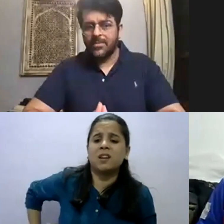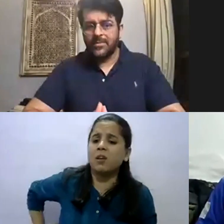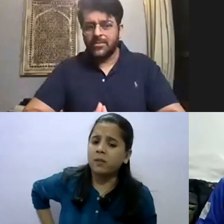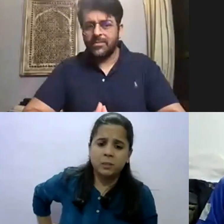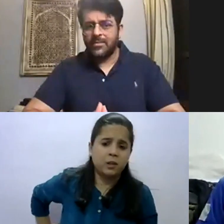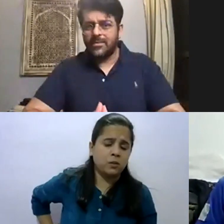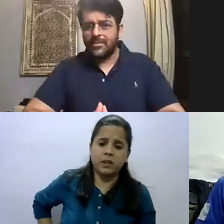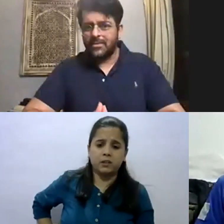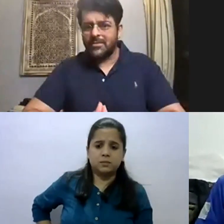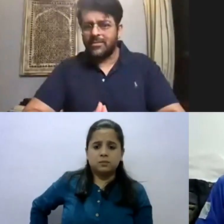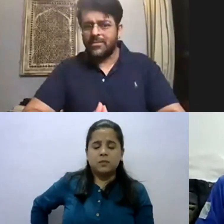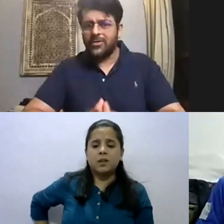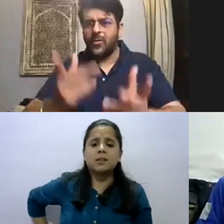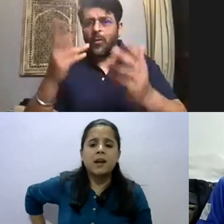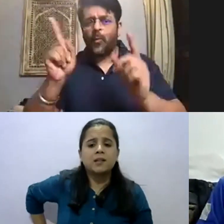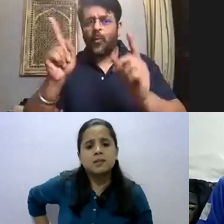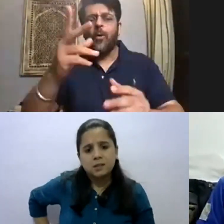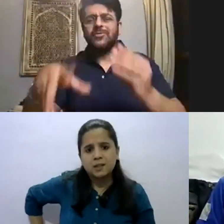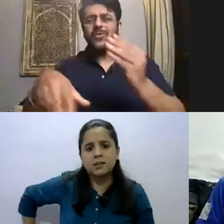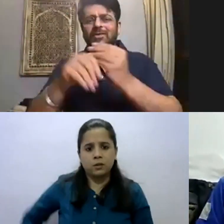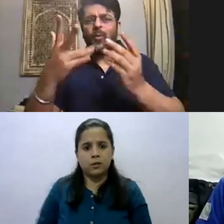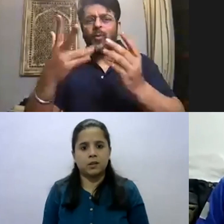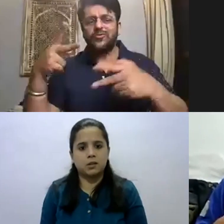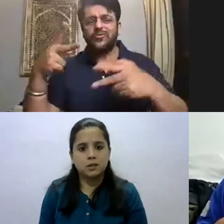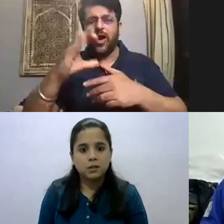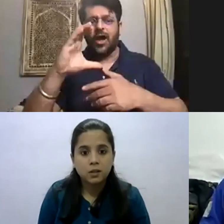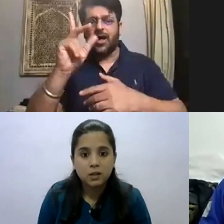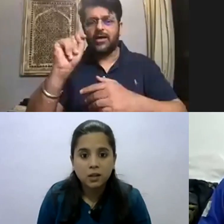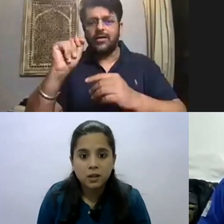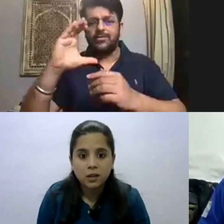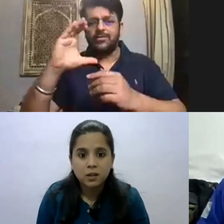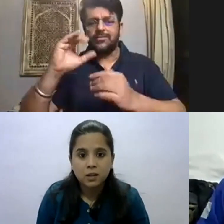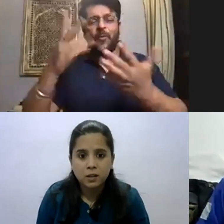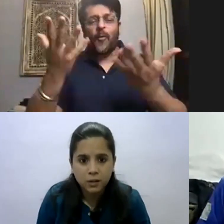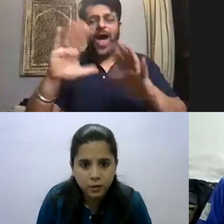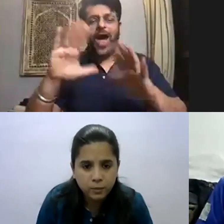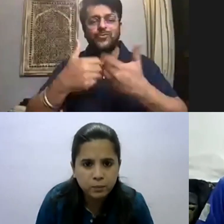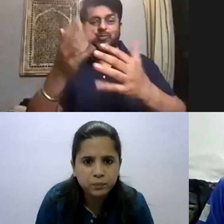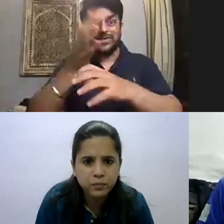vaccinations are not available over here. There is scarcity over here.